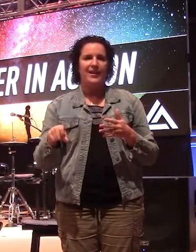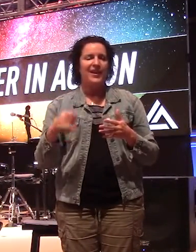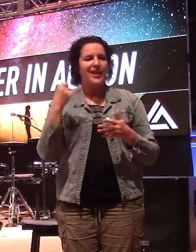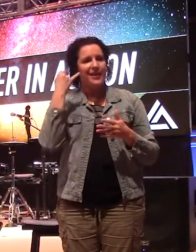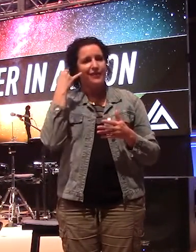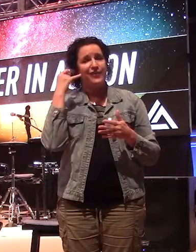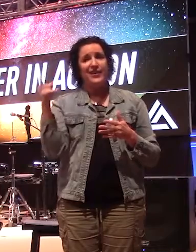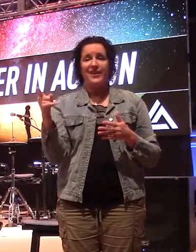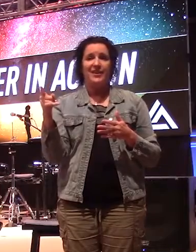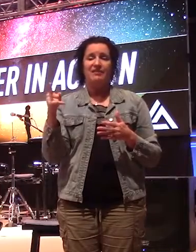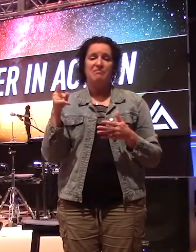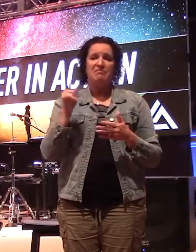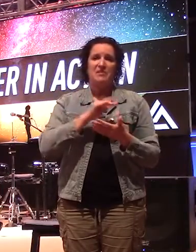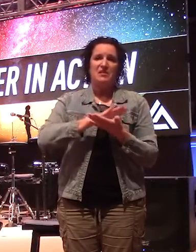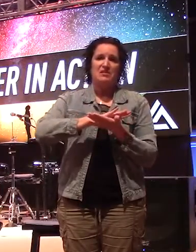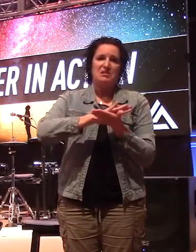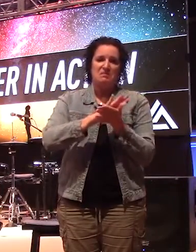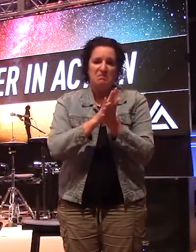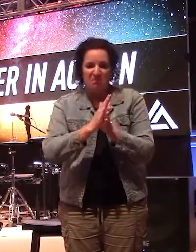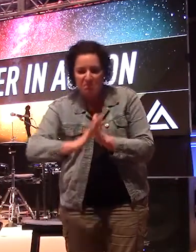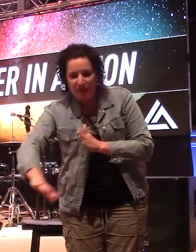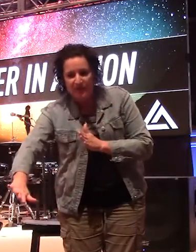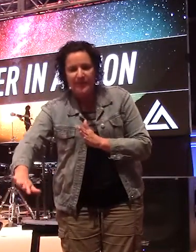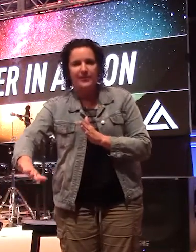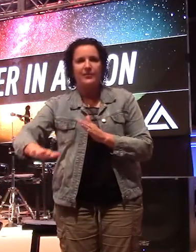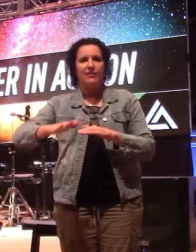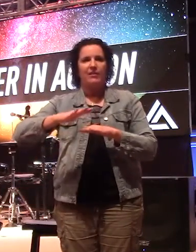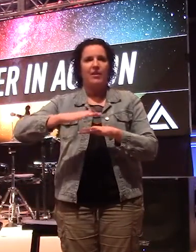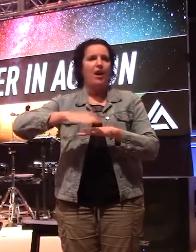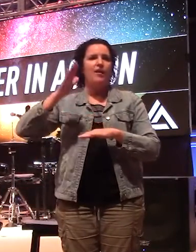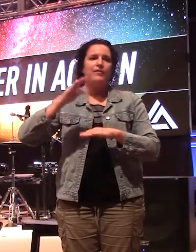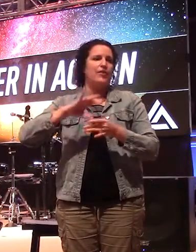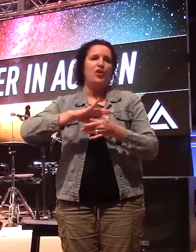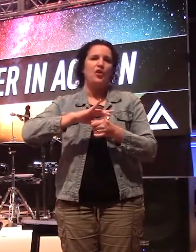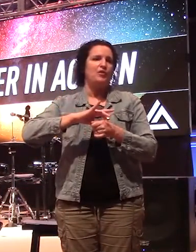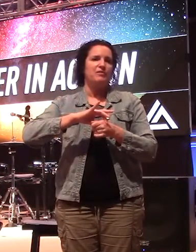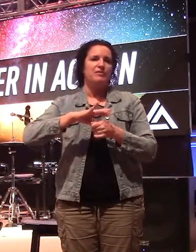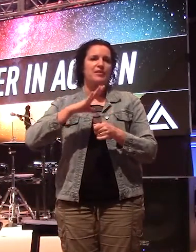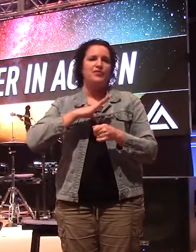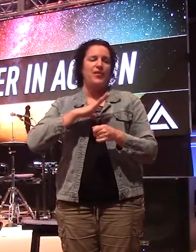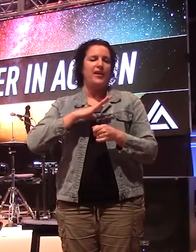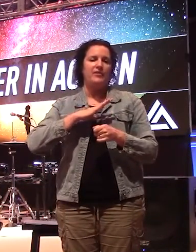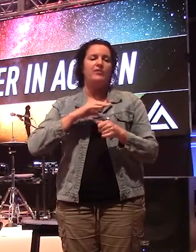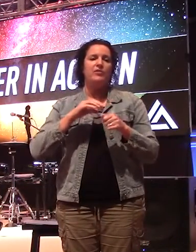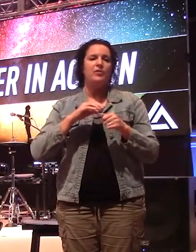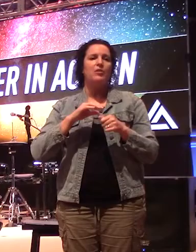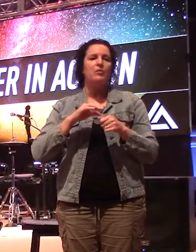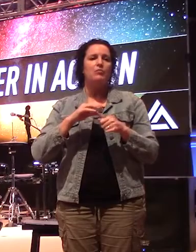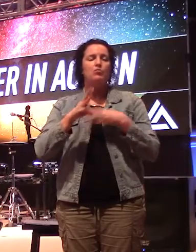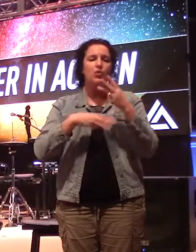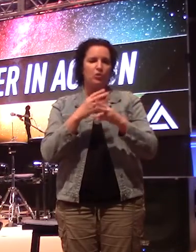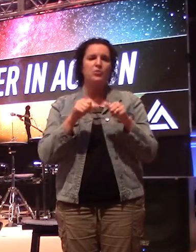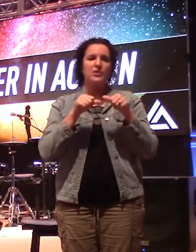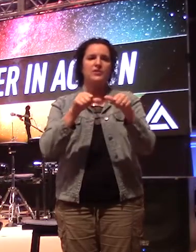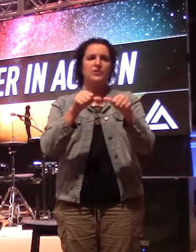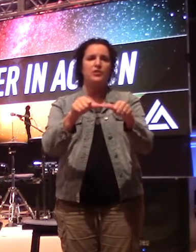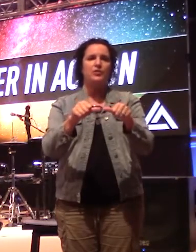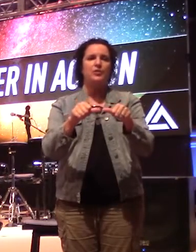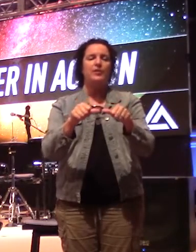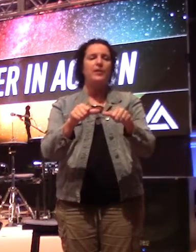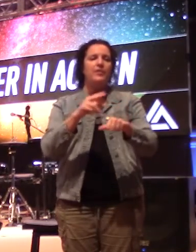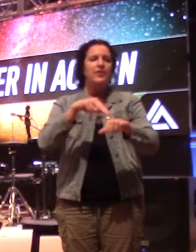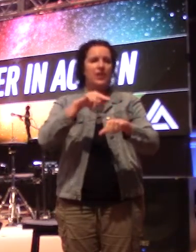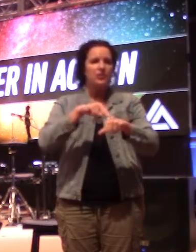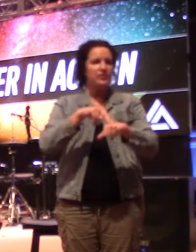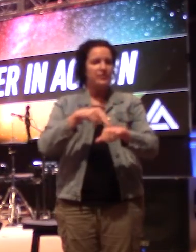And if he did, everything would go on, God's economy would continue without America. The nations are a drop in a